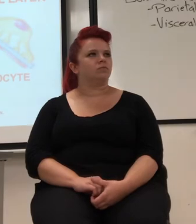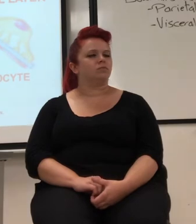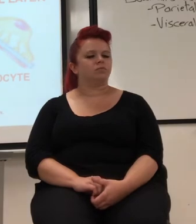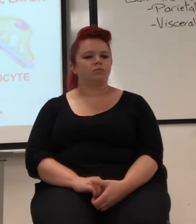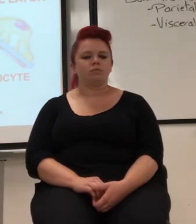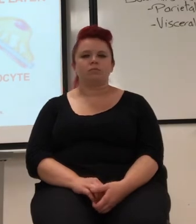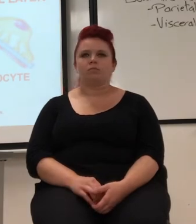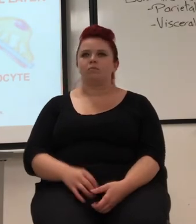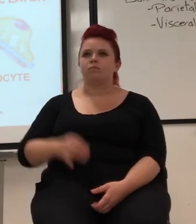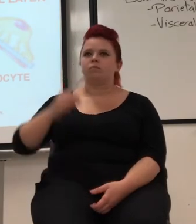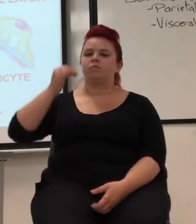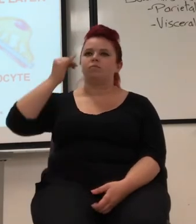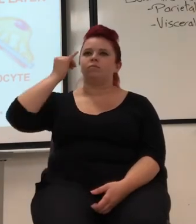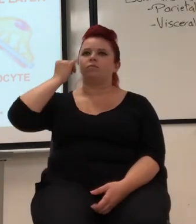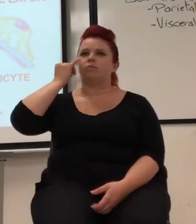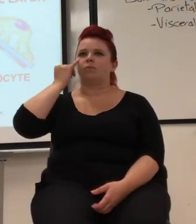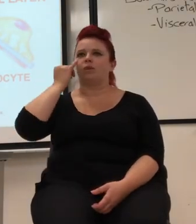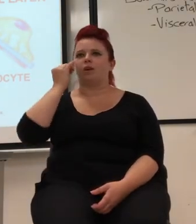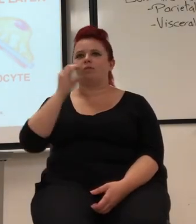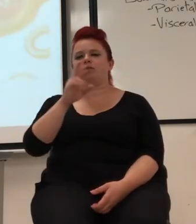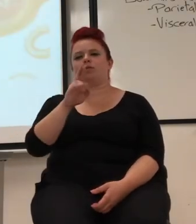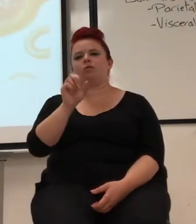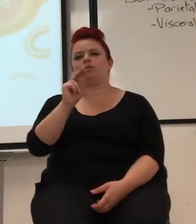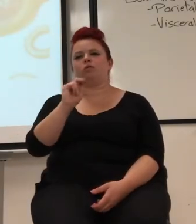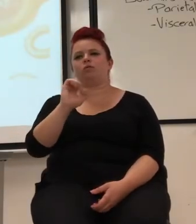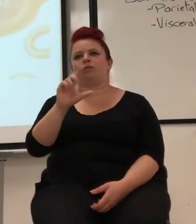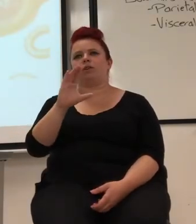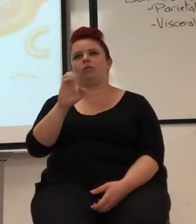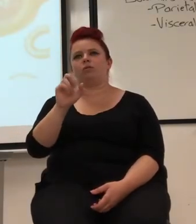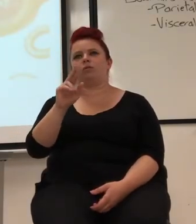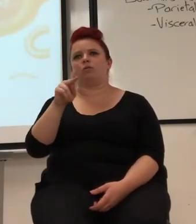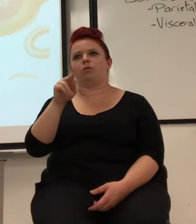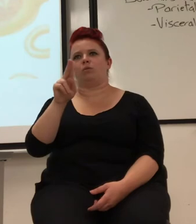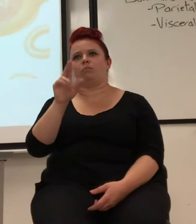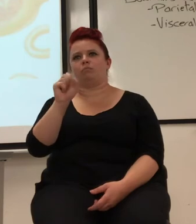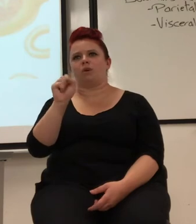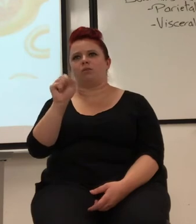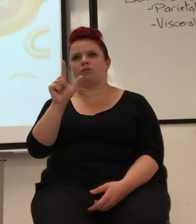If you cut open the renal corpuscle, here's what you got.